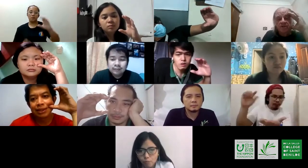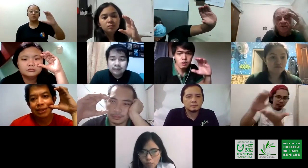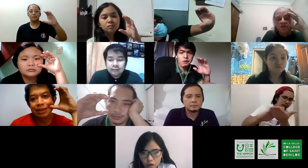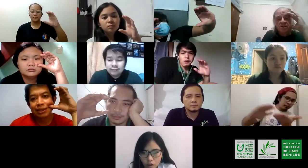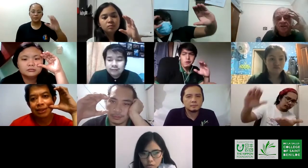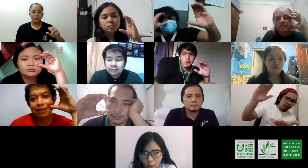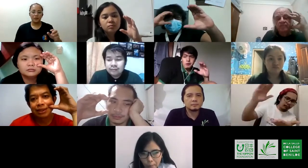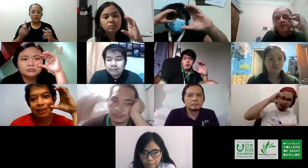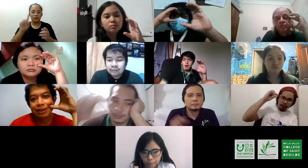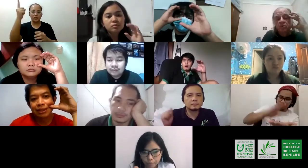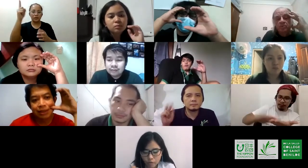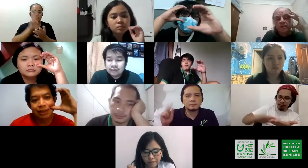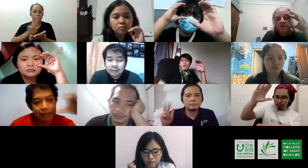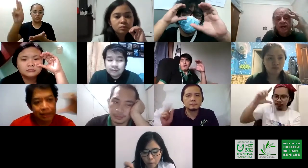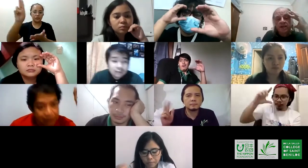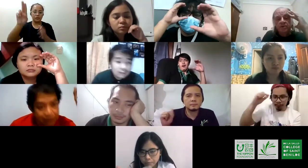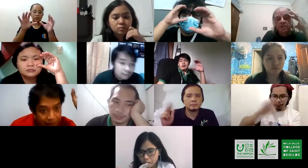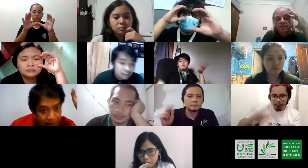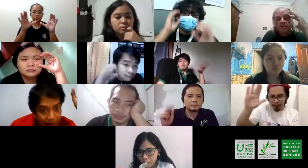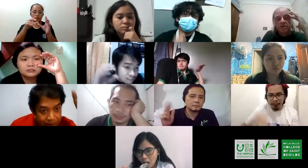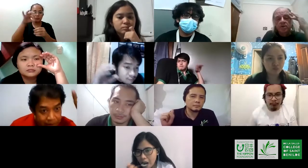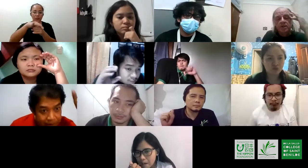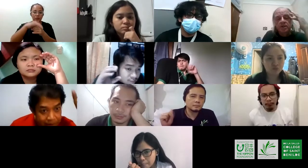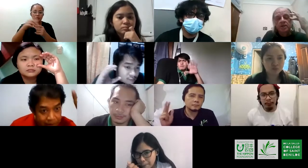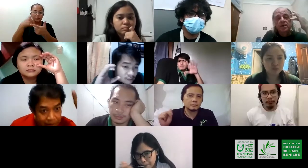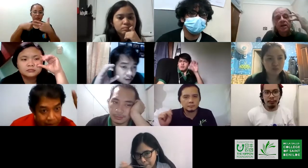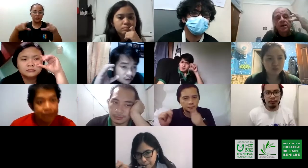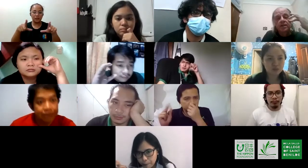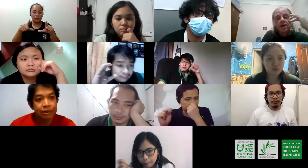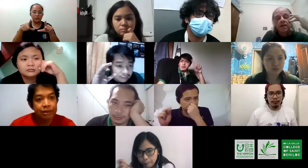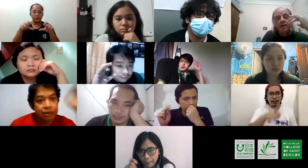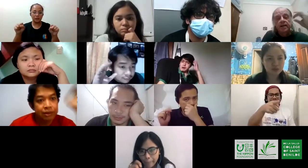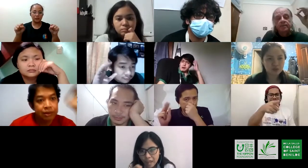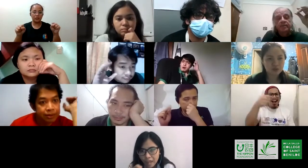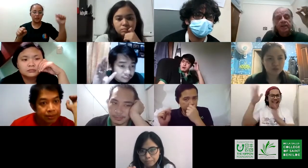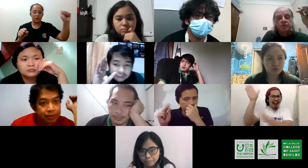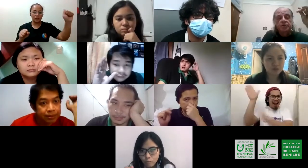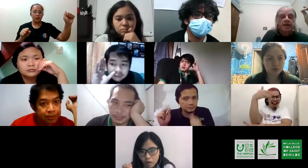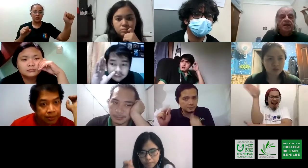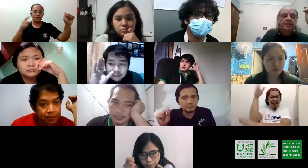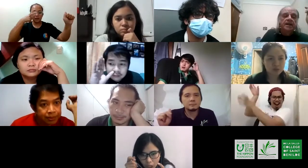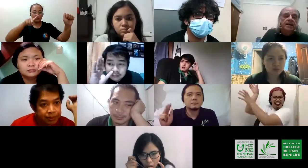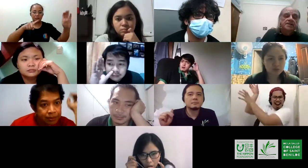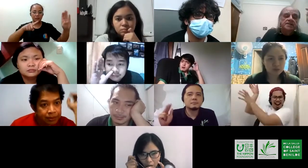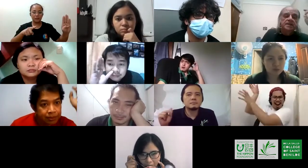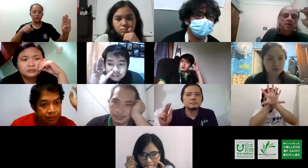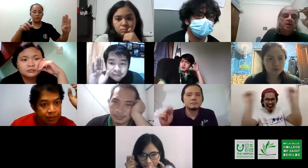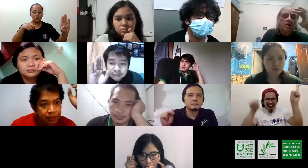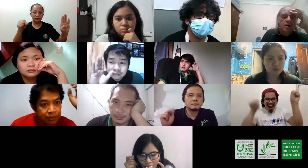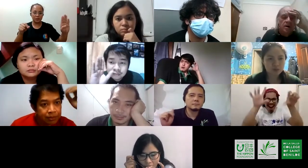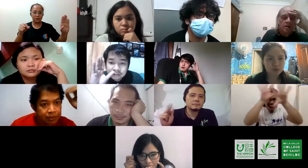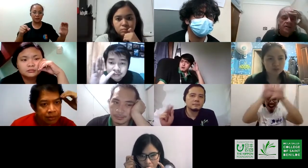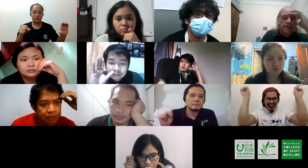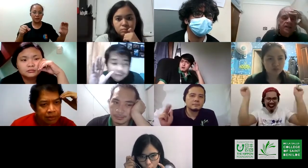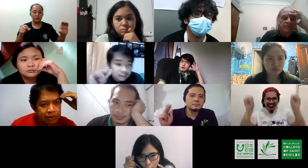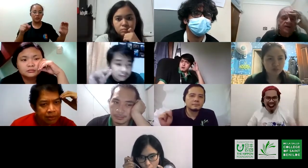university certificate program in sign linguistics occurred in A, Thailand, B, Japan, C, Hong Kong, D,